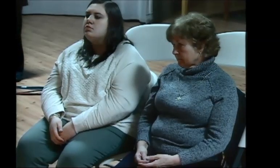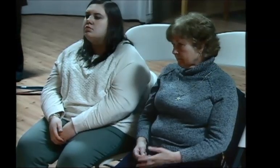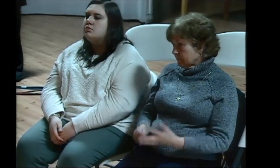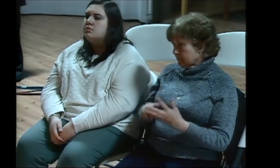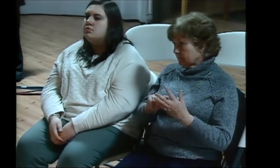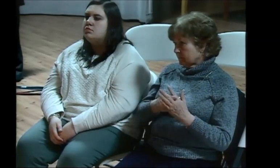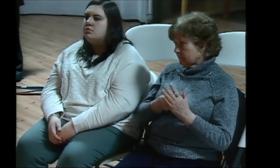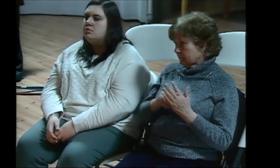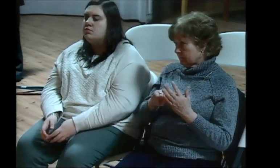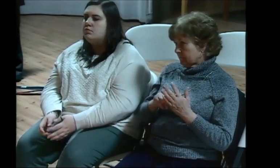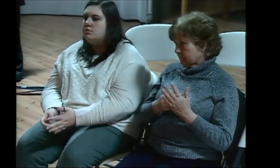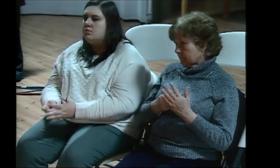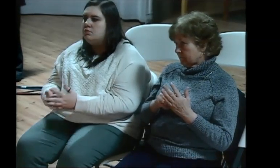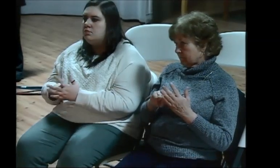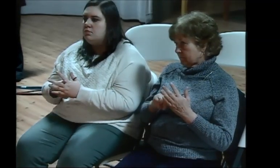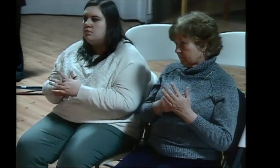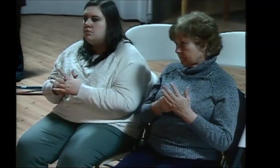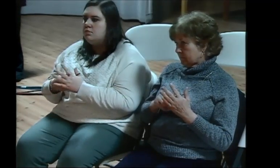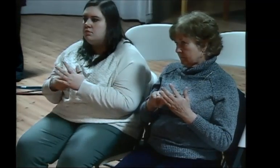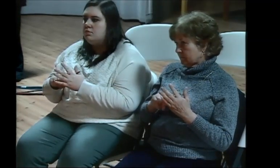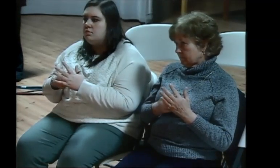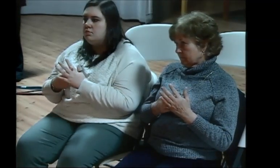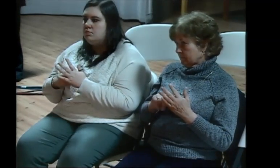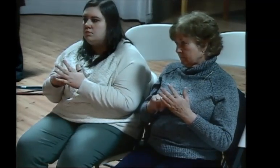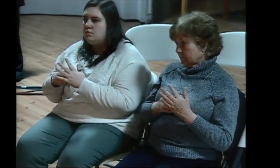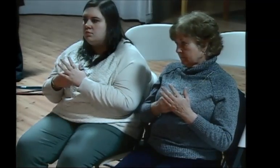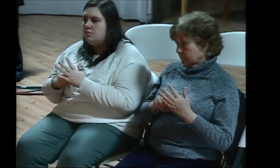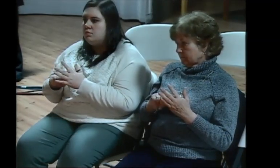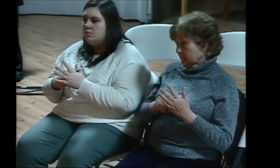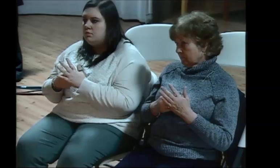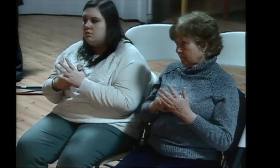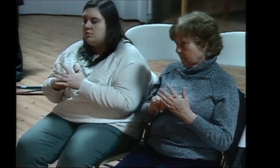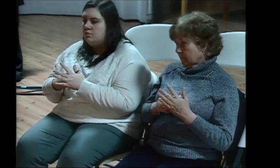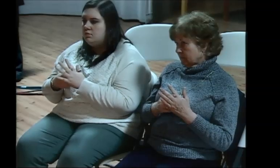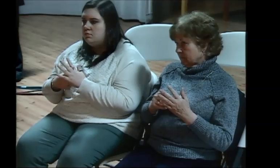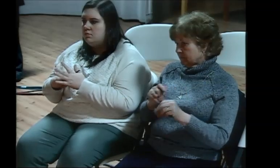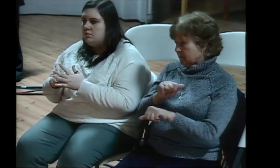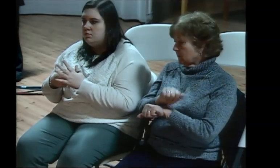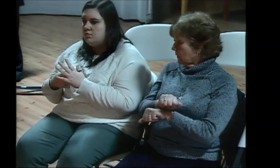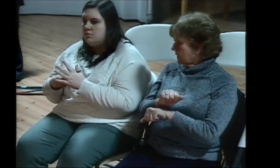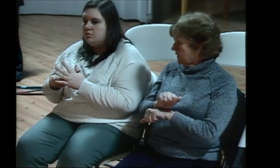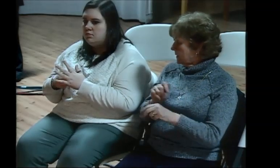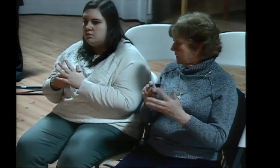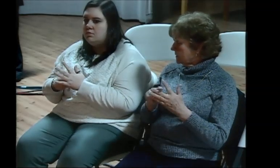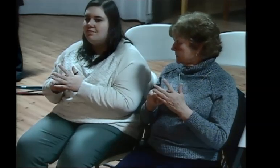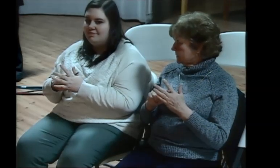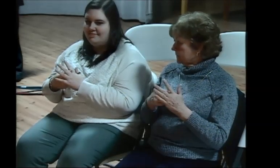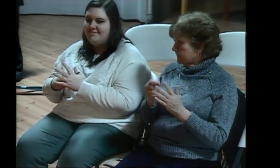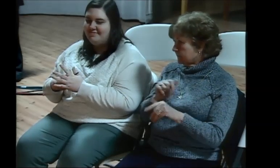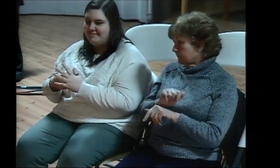I need to start. I'm going to start my car. You know, we need to start an activity. Stop.